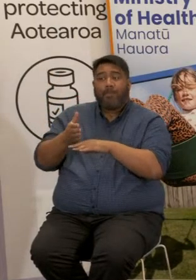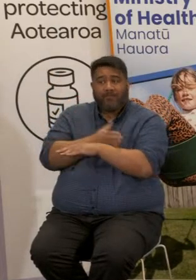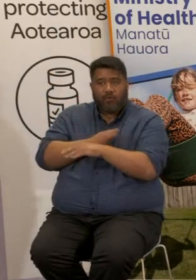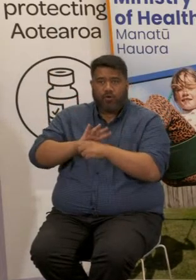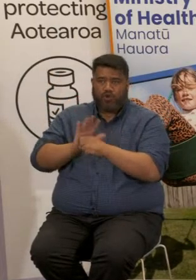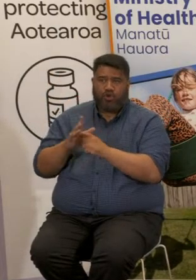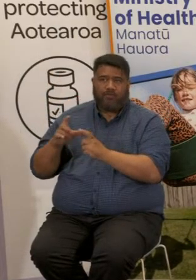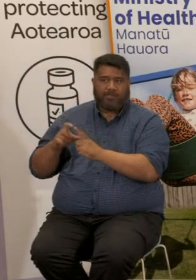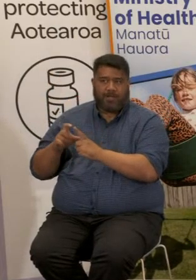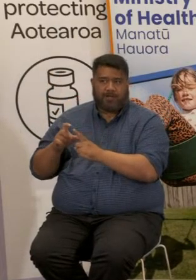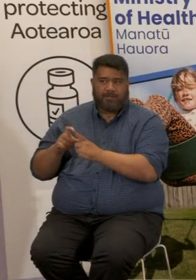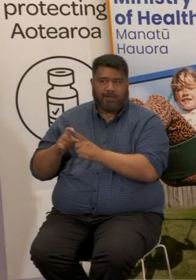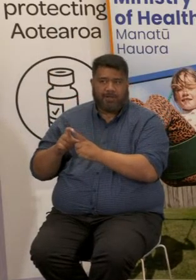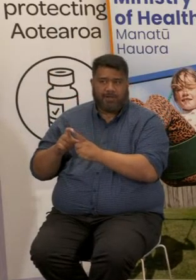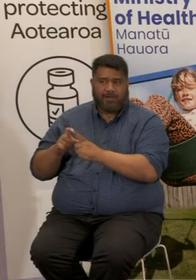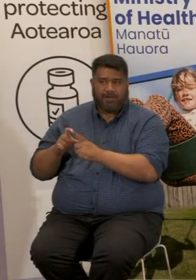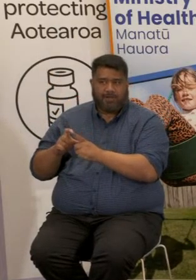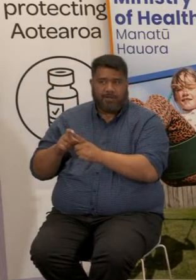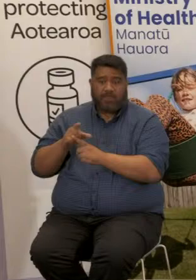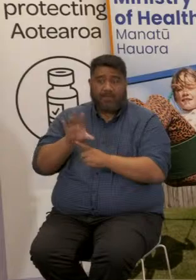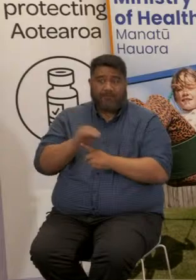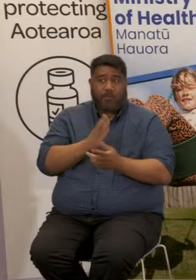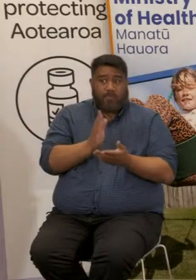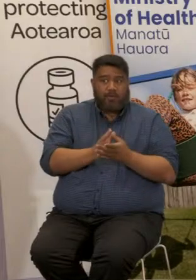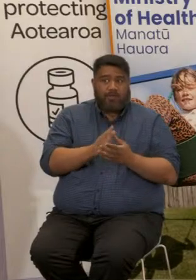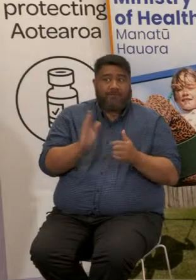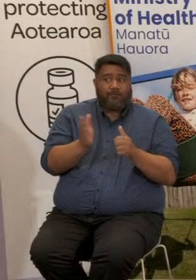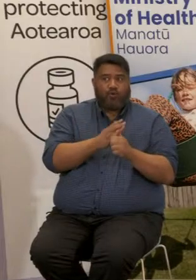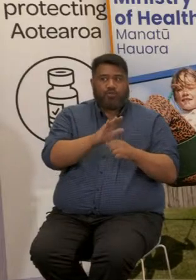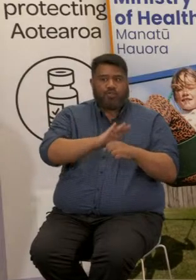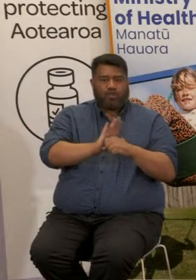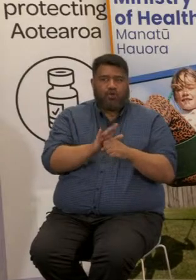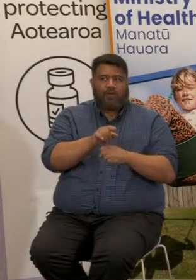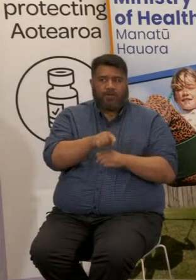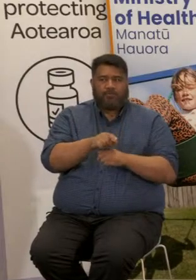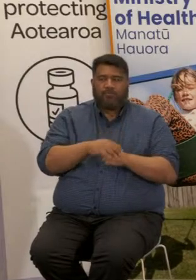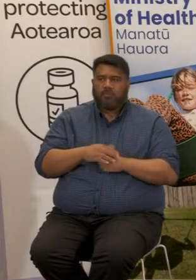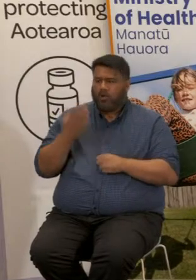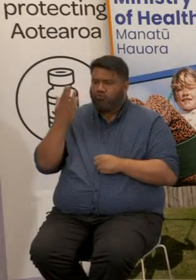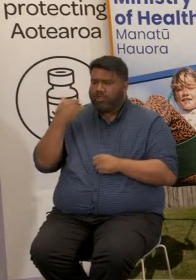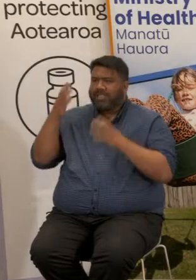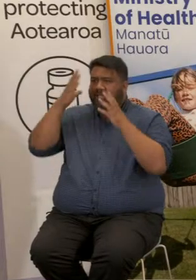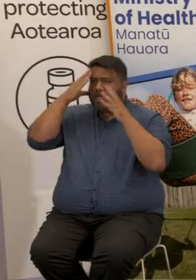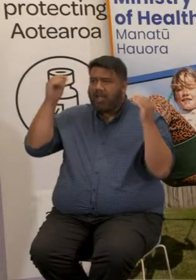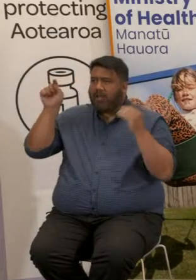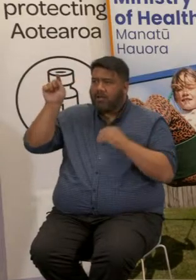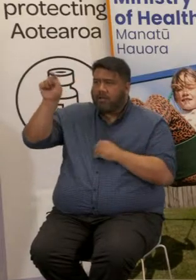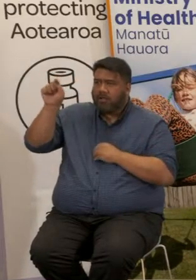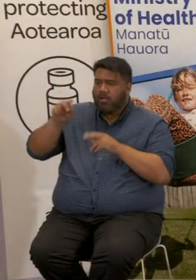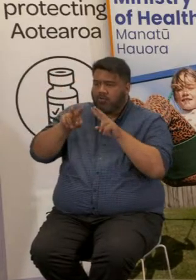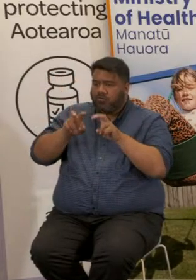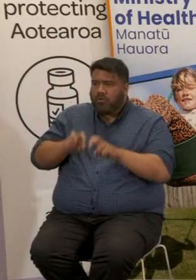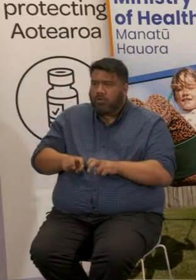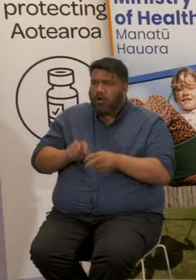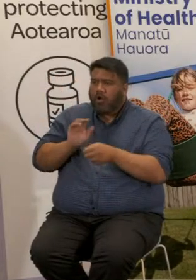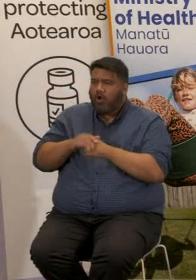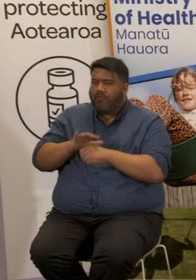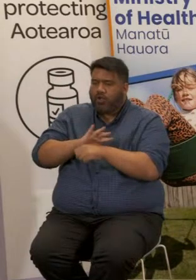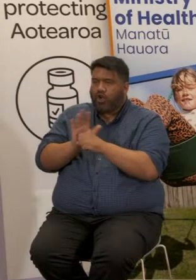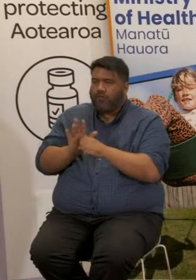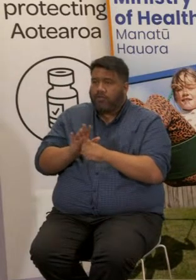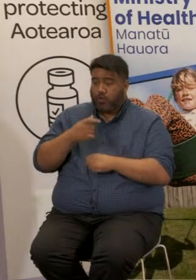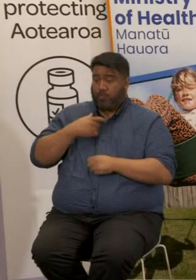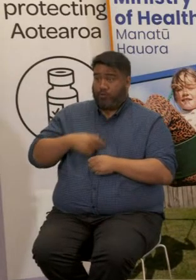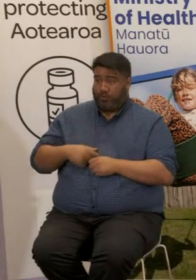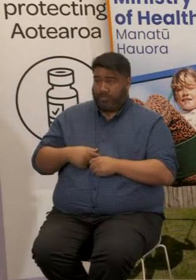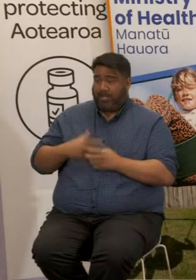to the Delta variant, there's a very recent Dutch study that was shown when a vaccinated person was infected, so they're